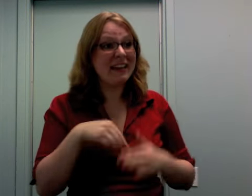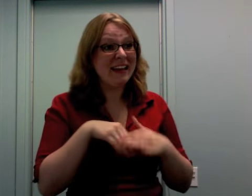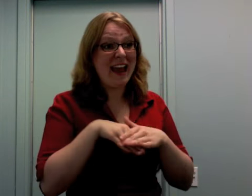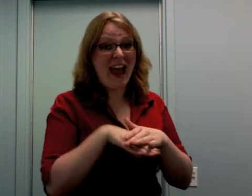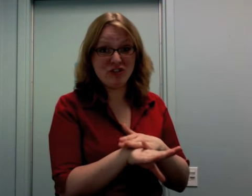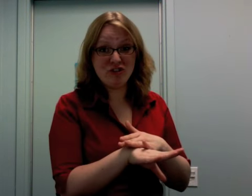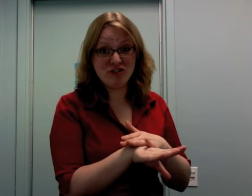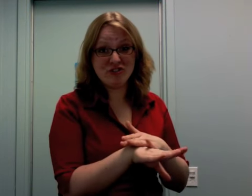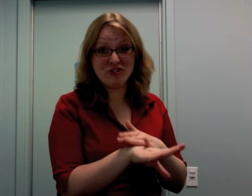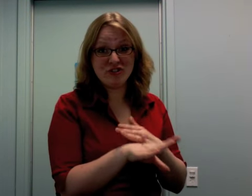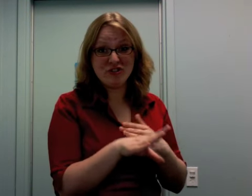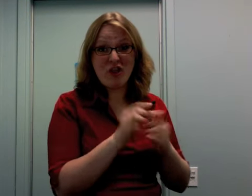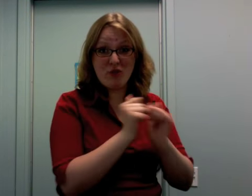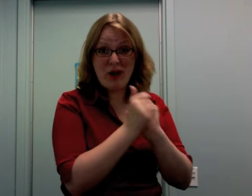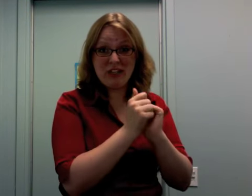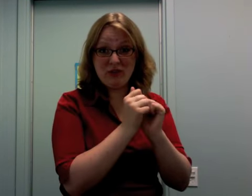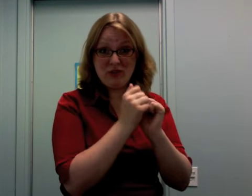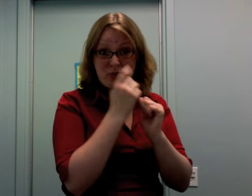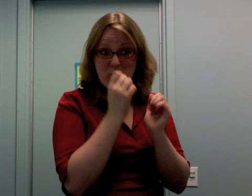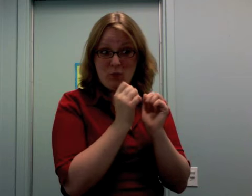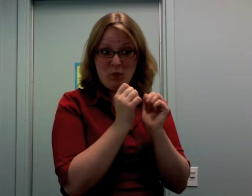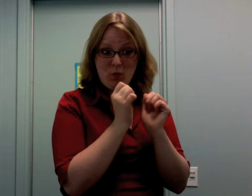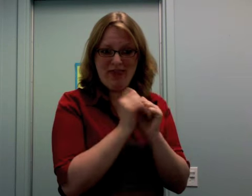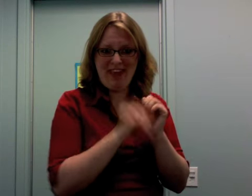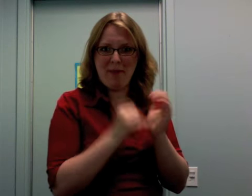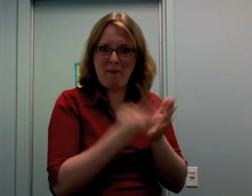that. So that is the next important event.